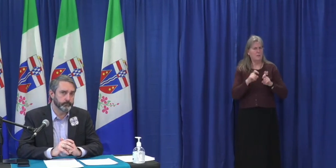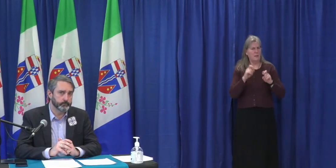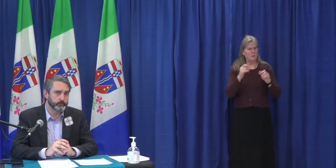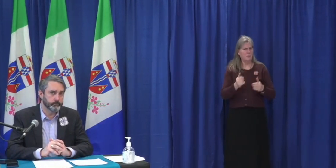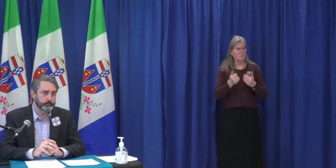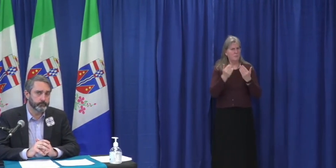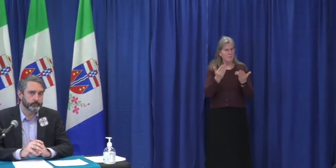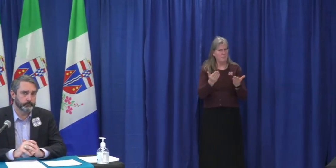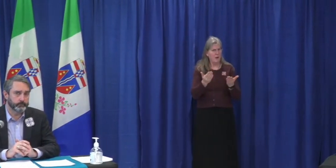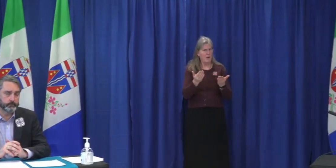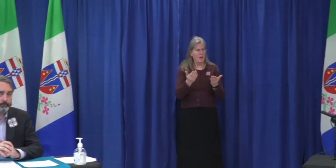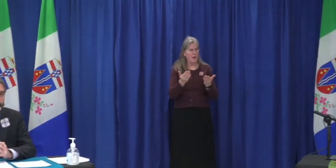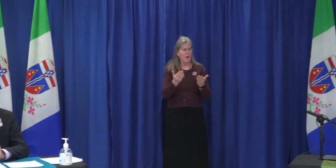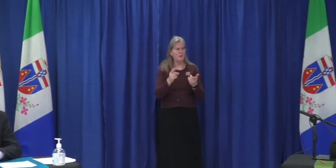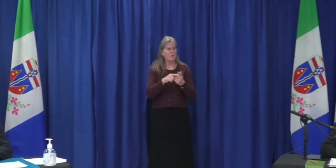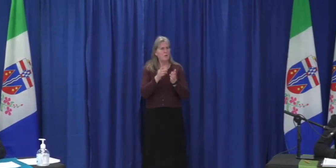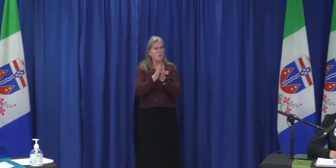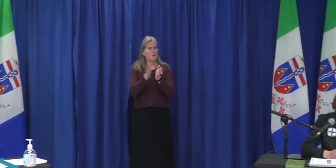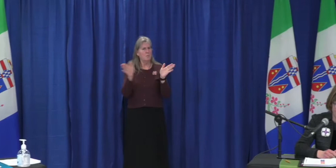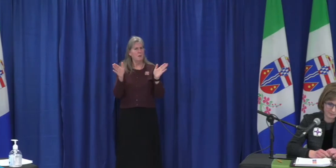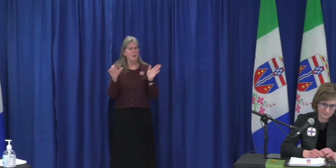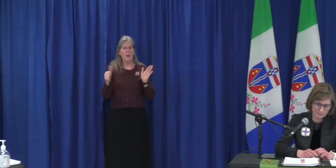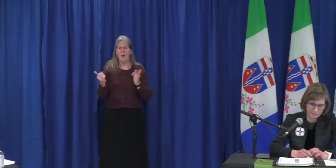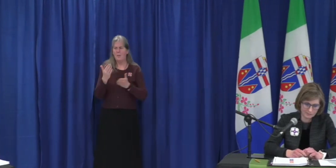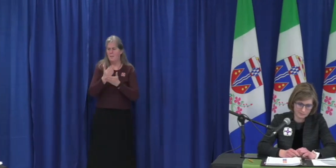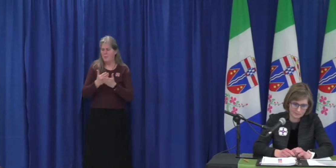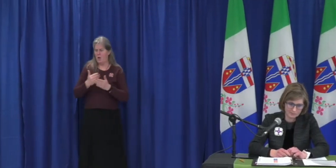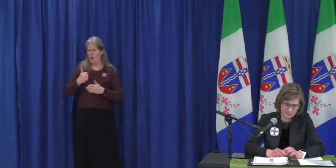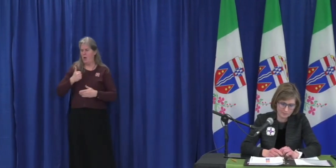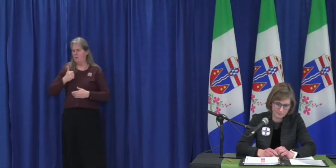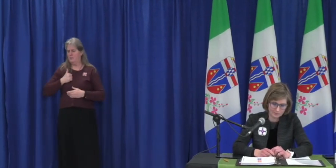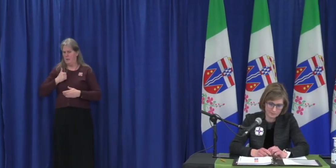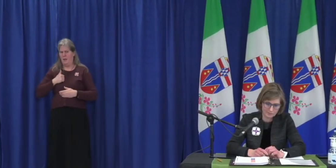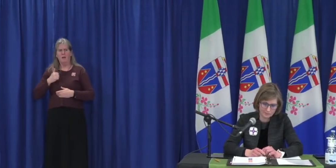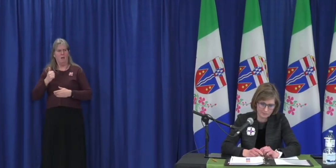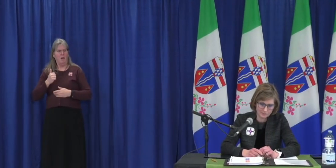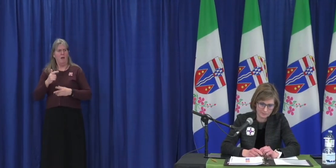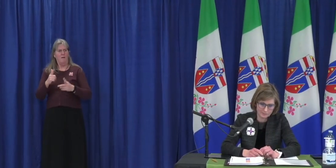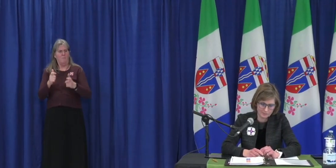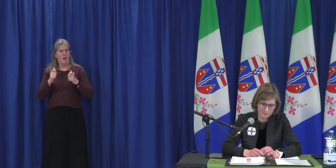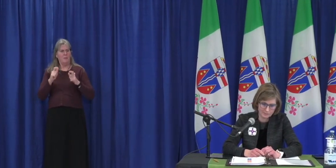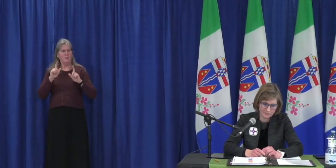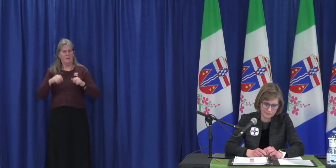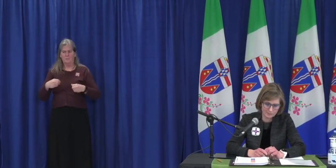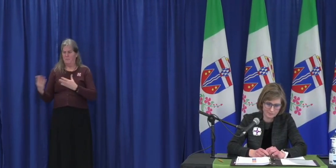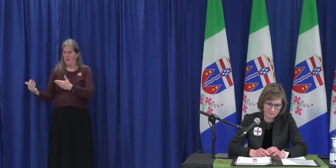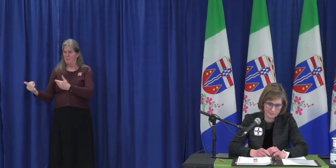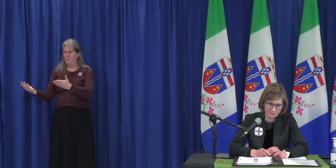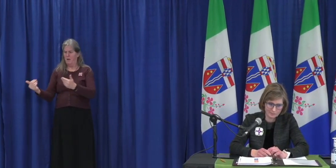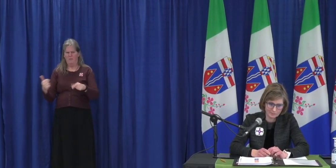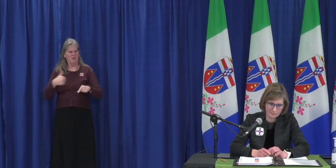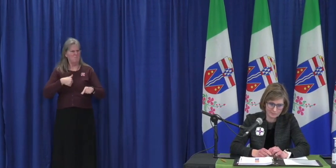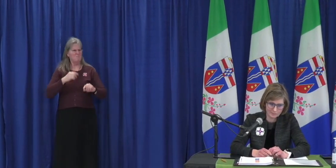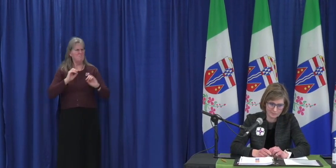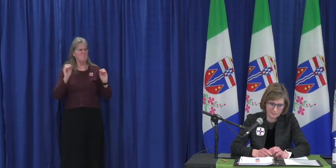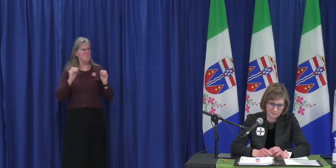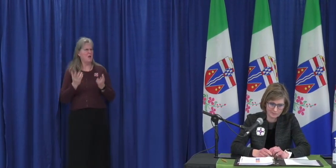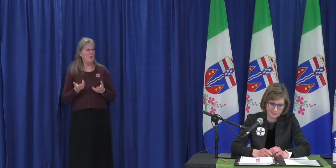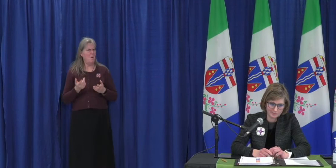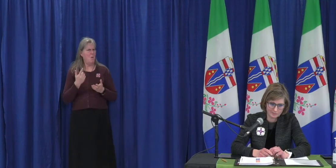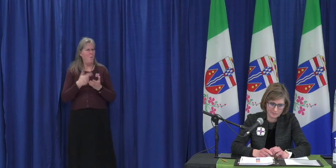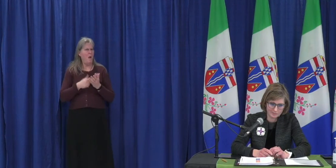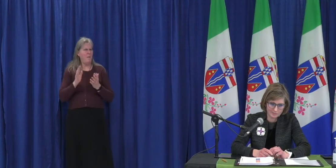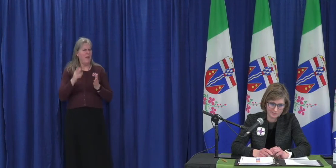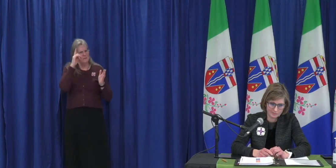provided to the general public? We're seeing that in some other provinces and territories, and I'm wondering what the current strategy here is in the Yukon with